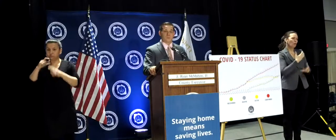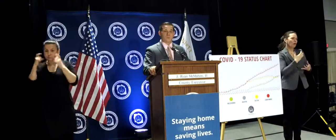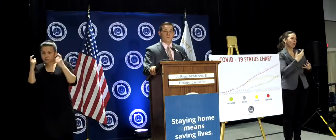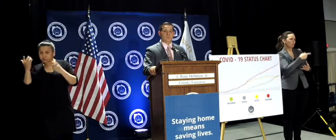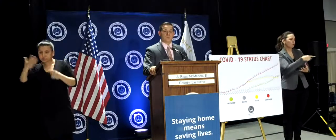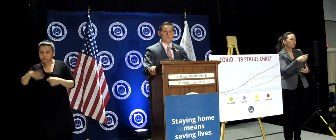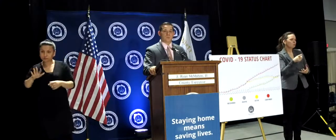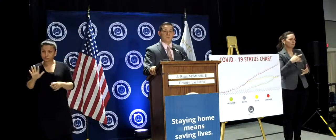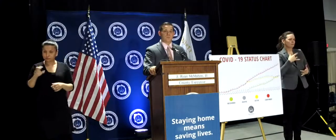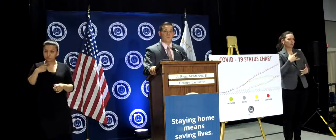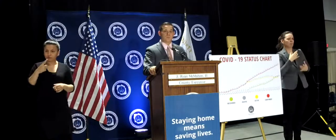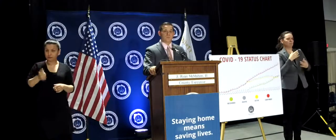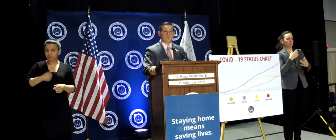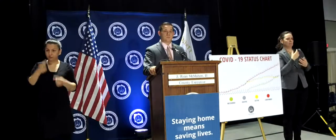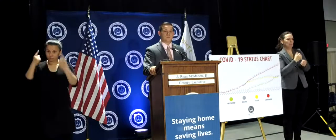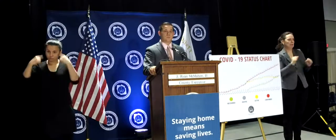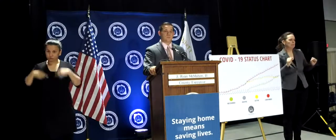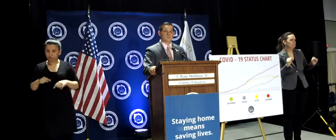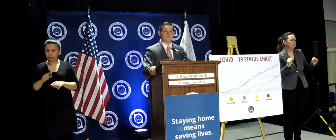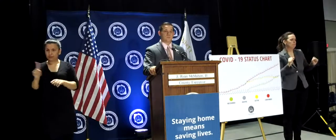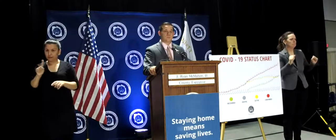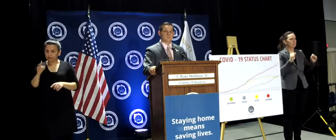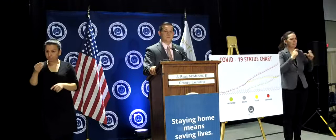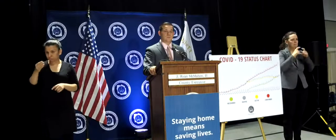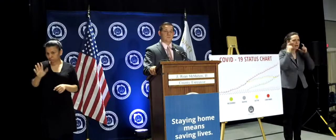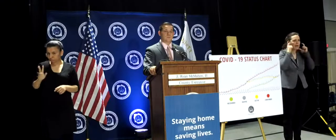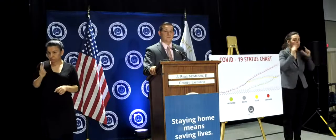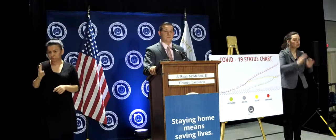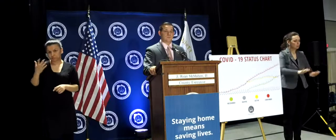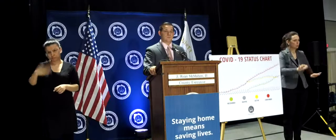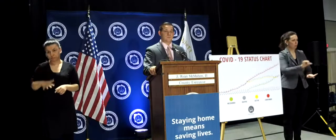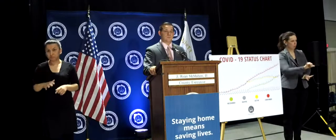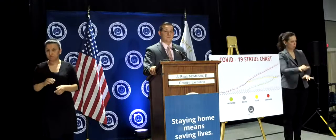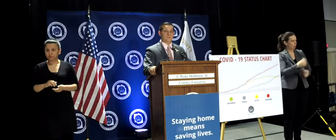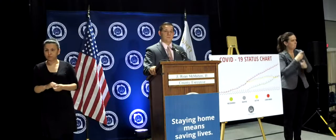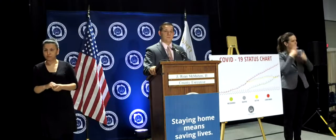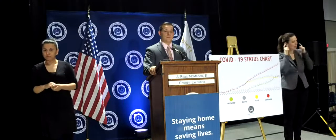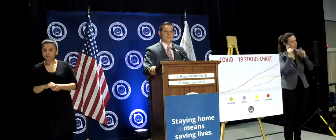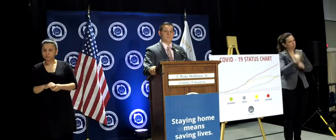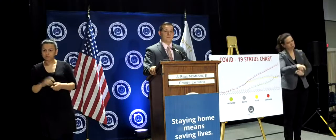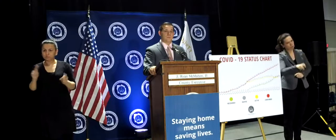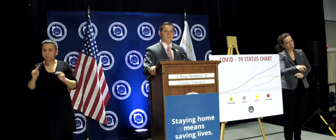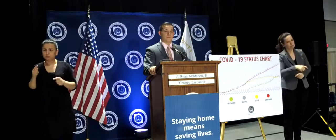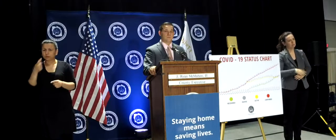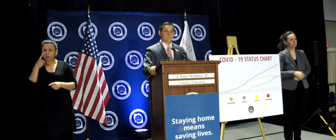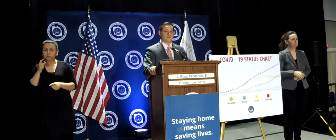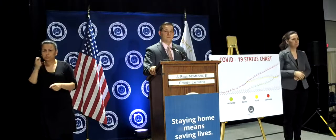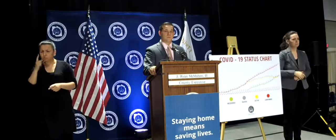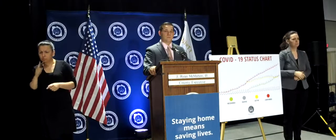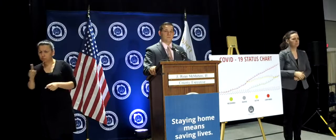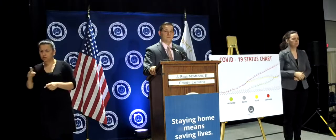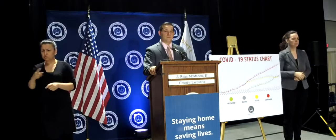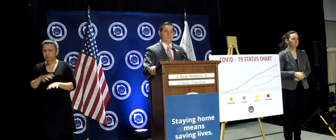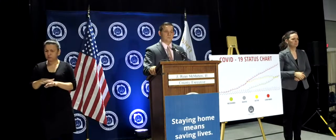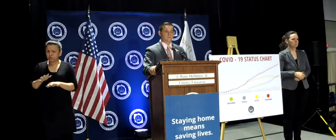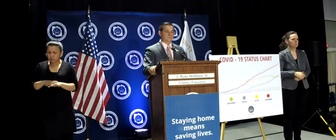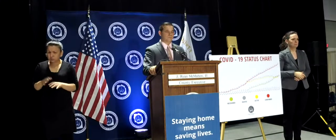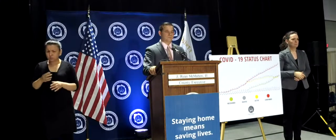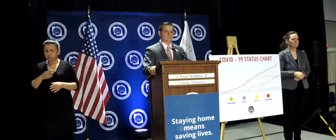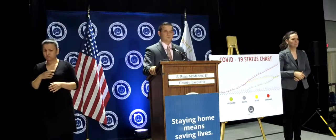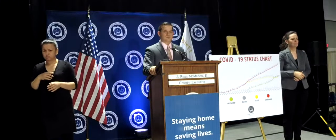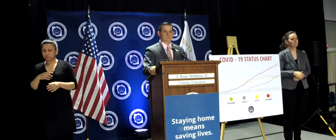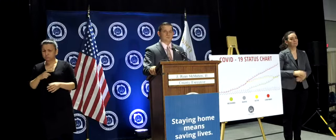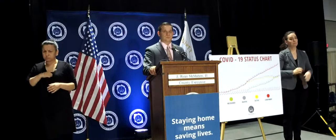a concern from parents, though, about very, very young children not wearing them because it could restrict their breathing. Are there